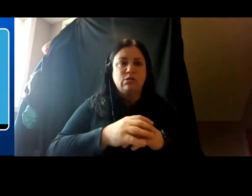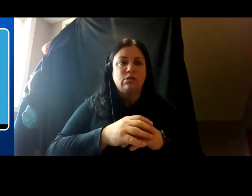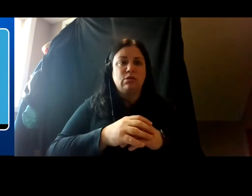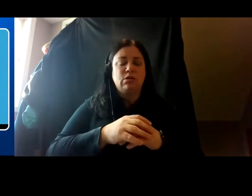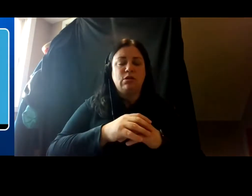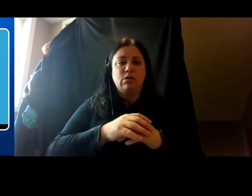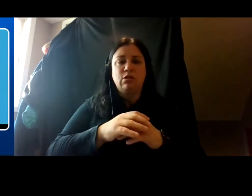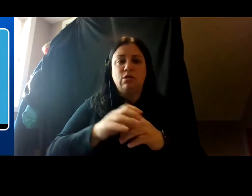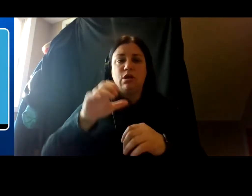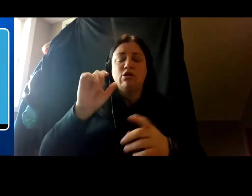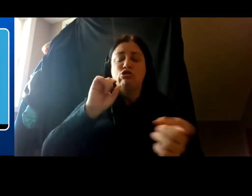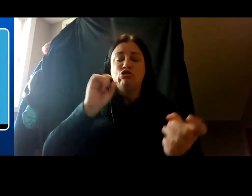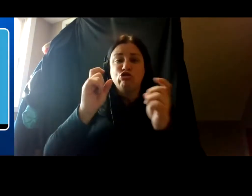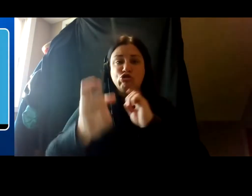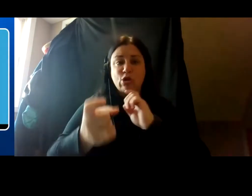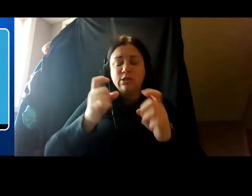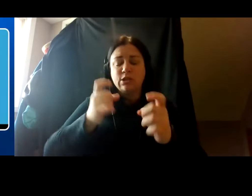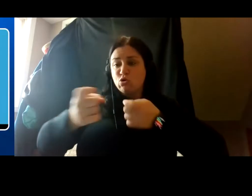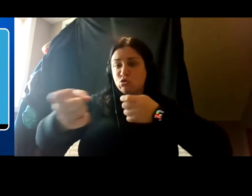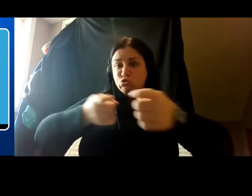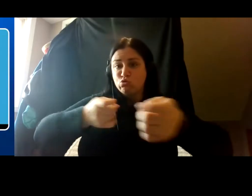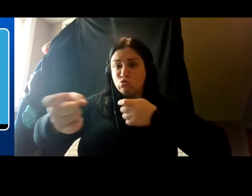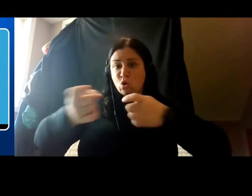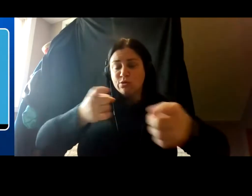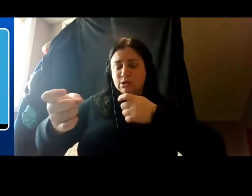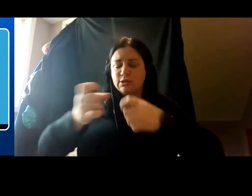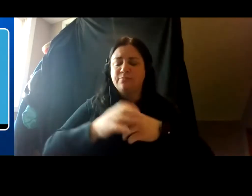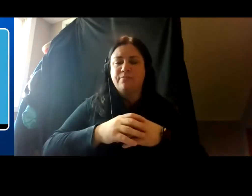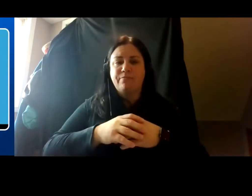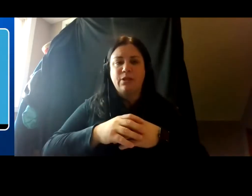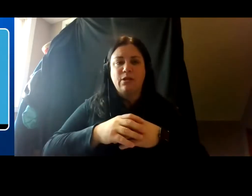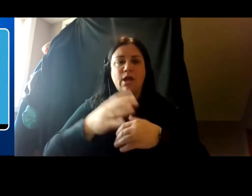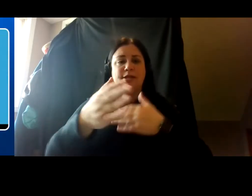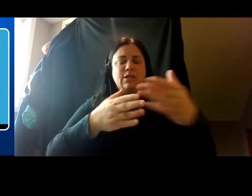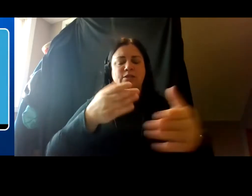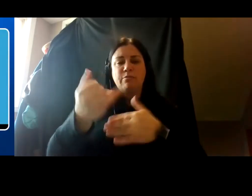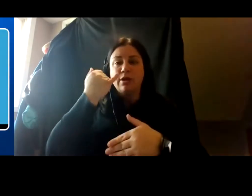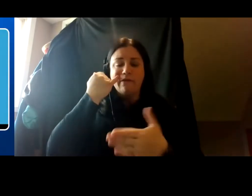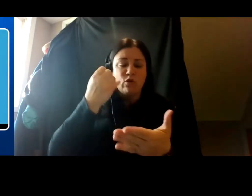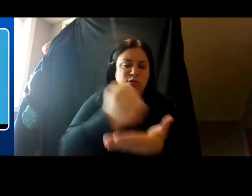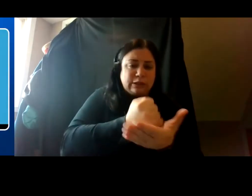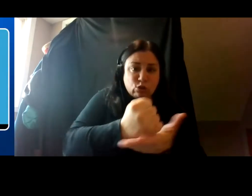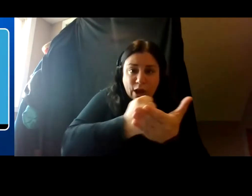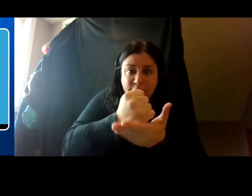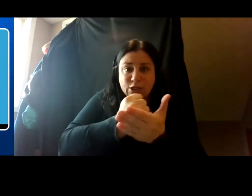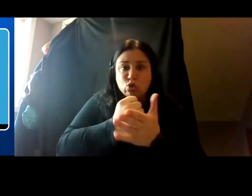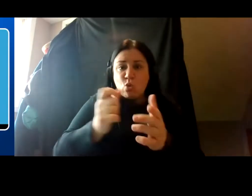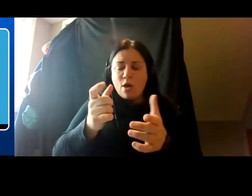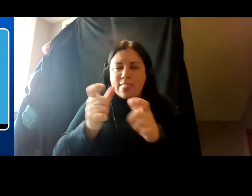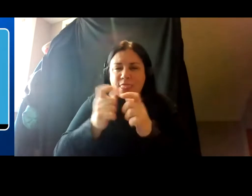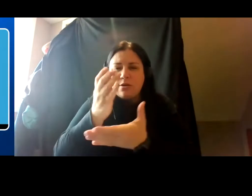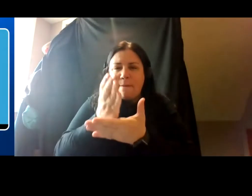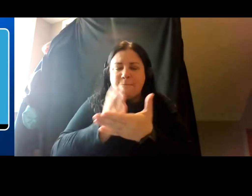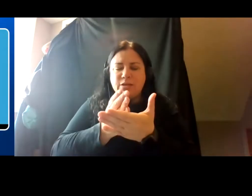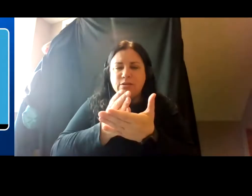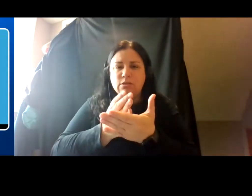environment. It changes it. It controls it. And no matter whether you grind a coffee bean up into little pieces, you crush it,